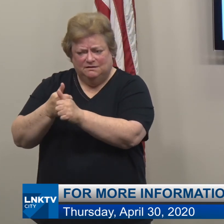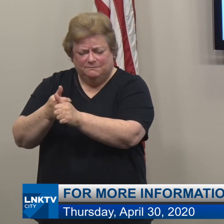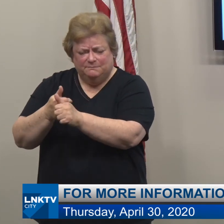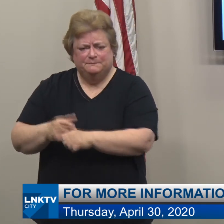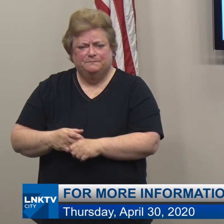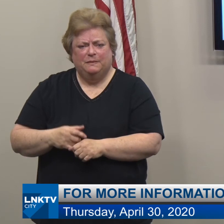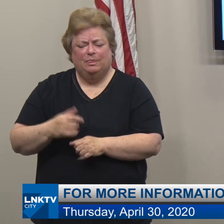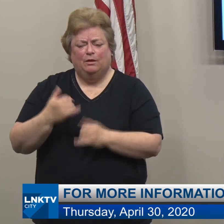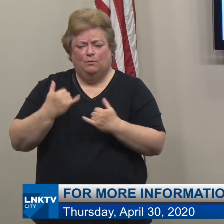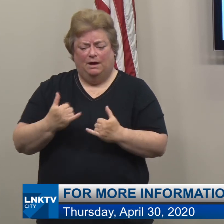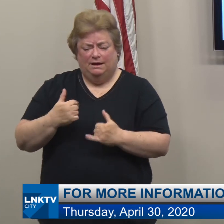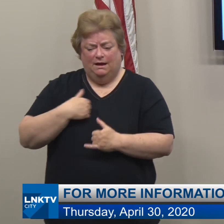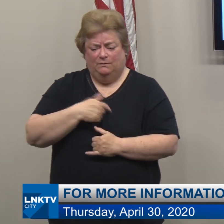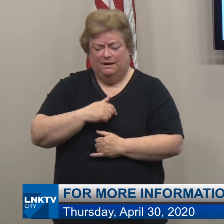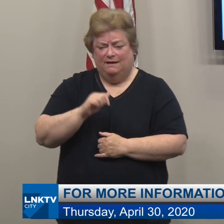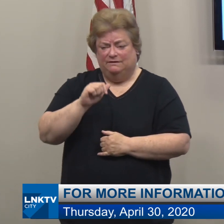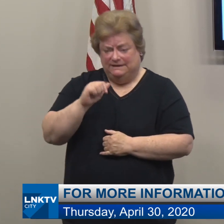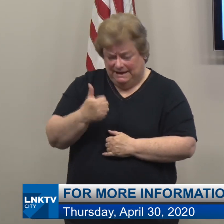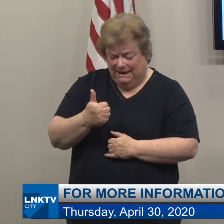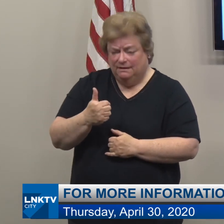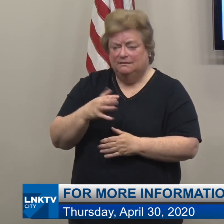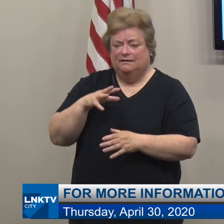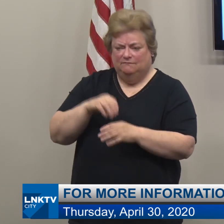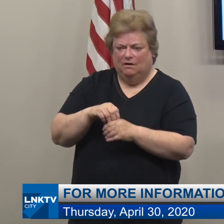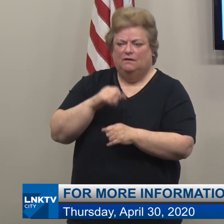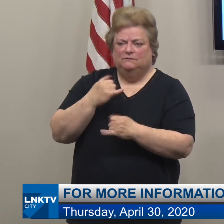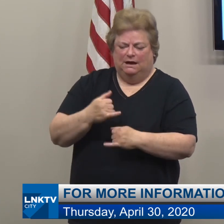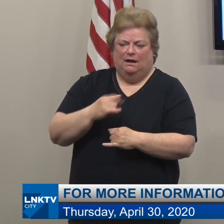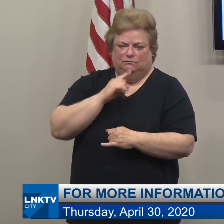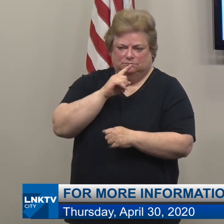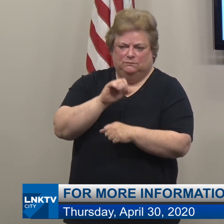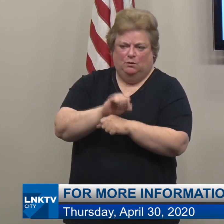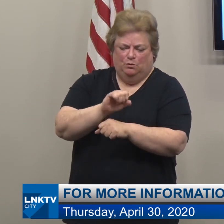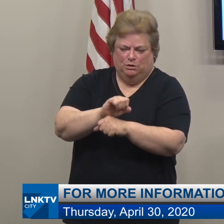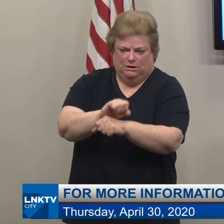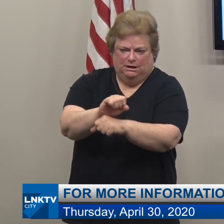10 of them engaged in doing the tracing.